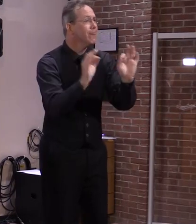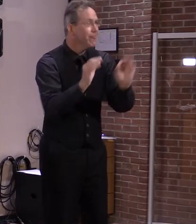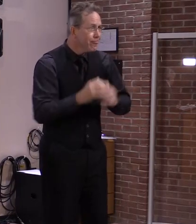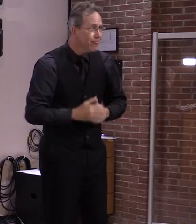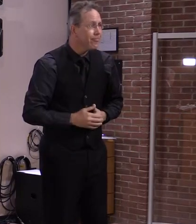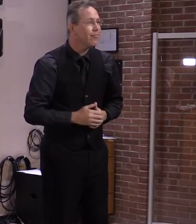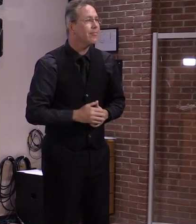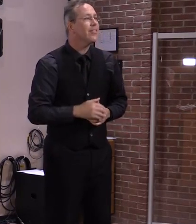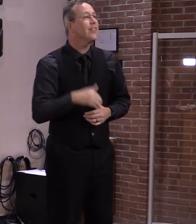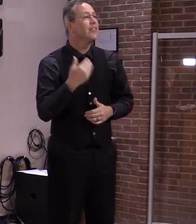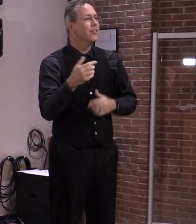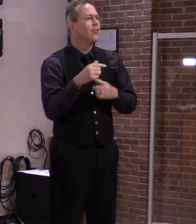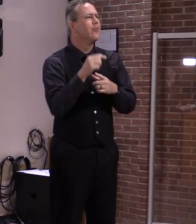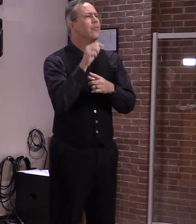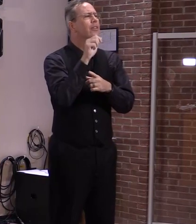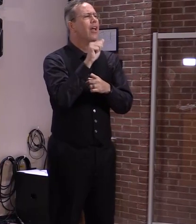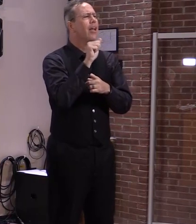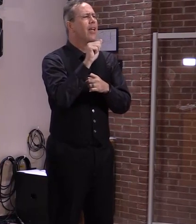aavt.org. That's